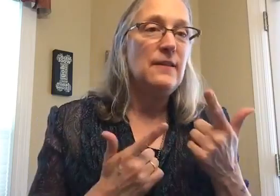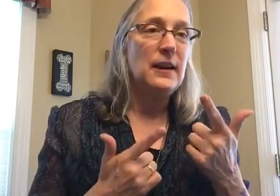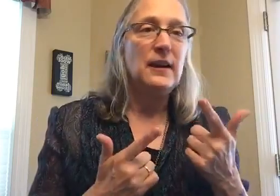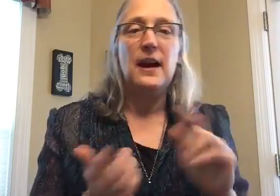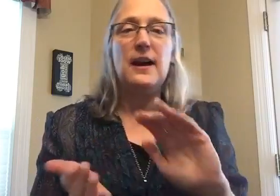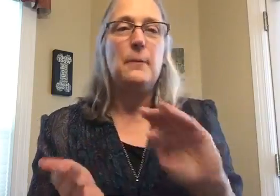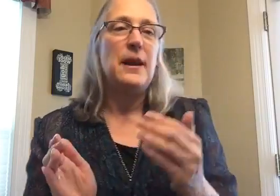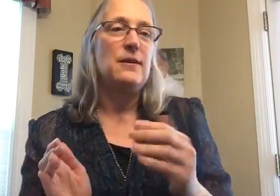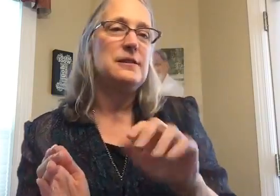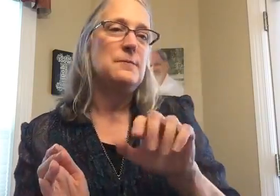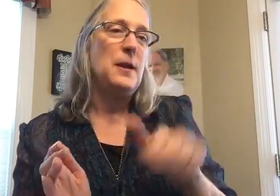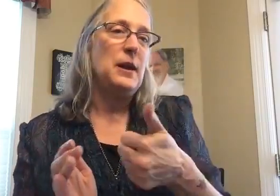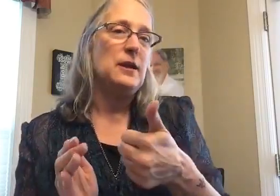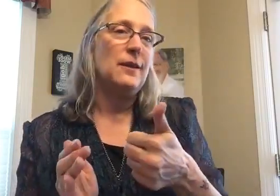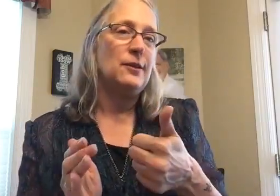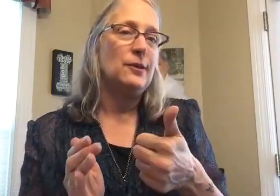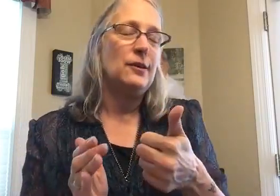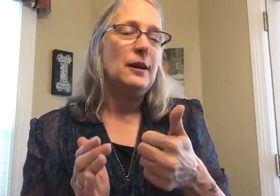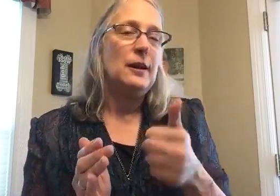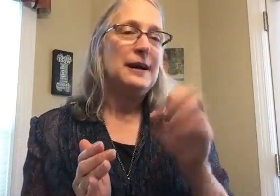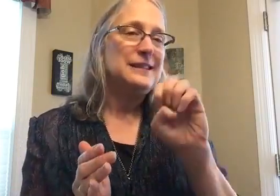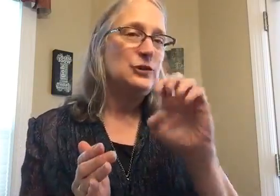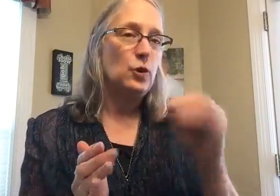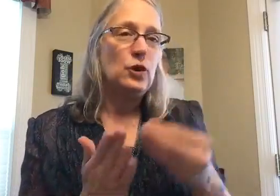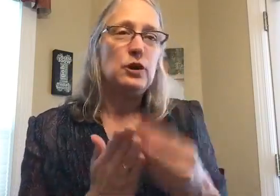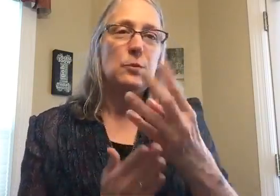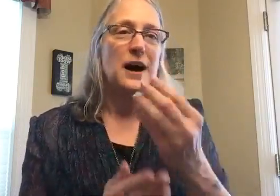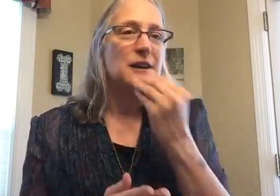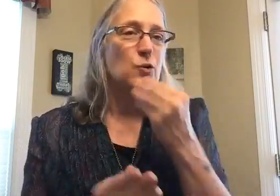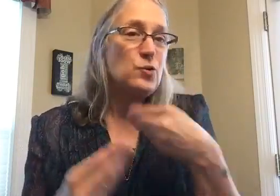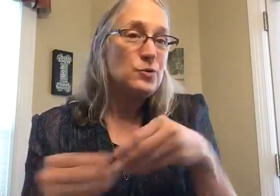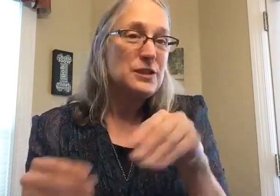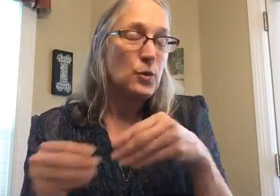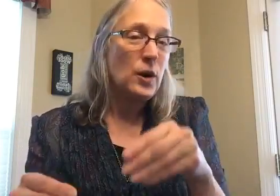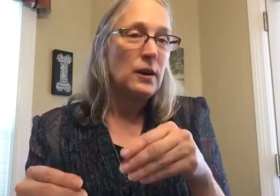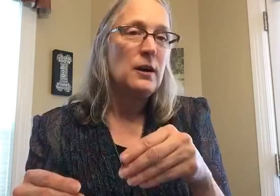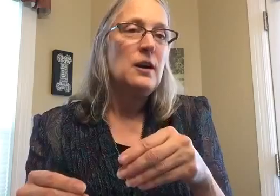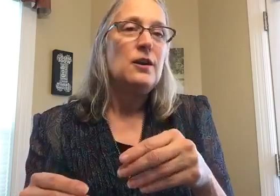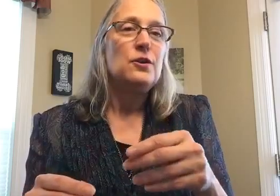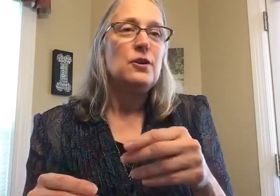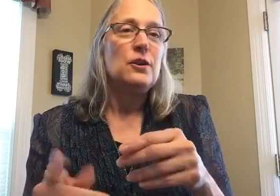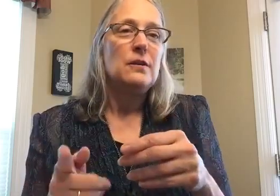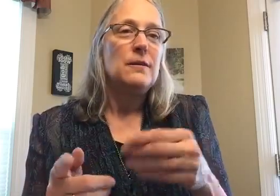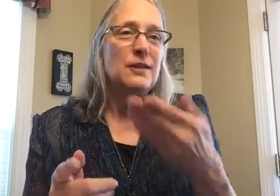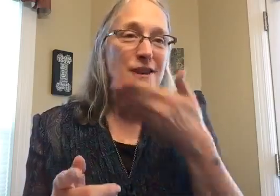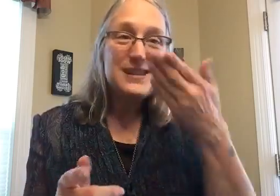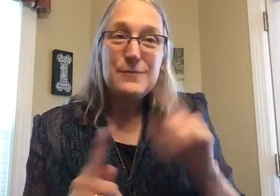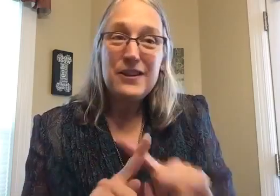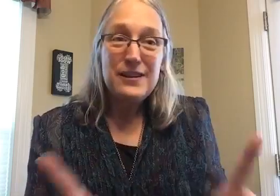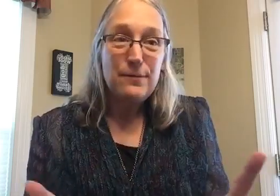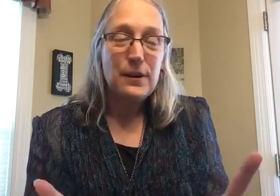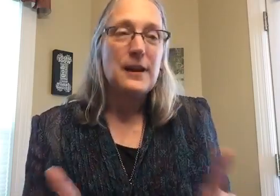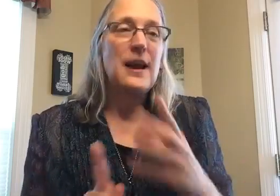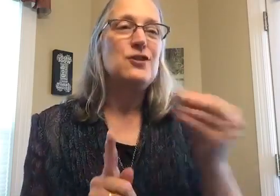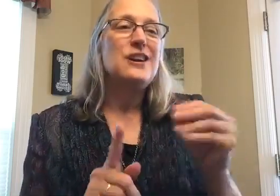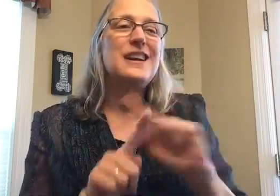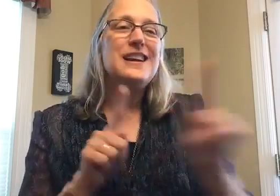Living and compare it to maybe another essential oil you bought in a grocery store, they're going to smell different, and you're going to get a